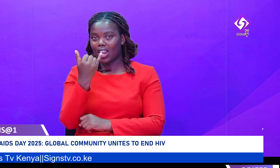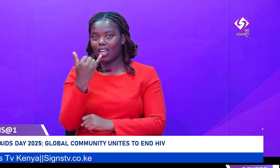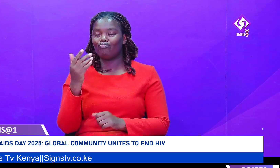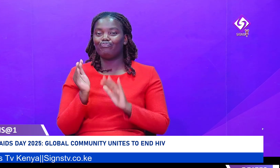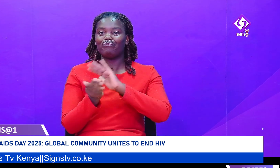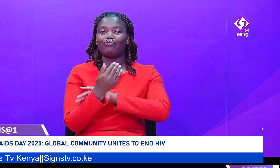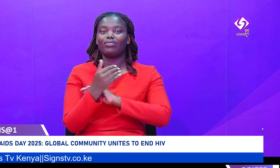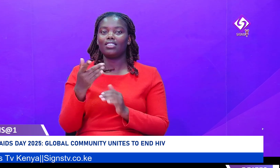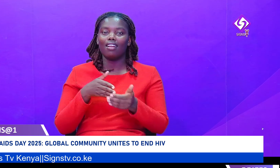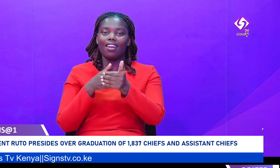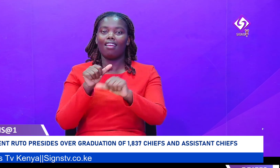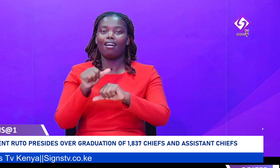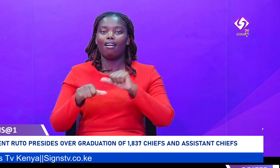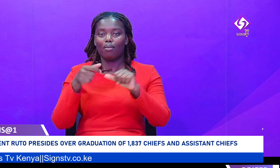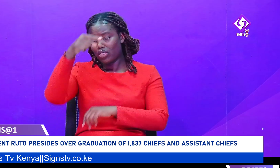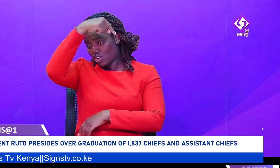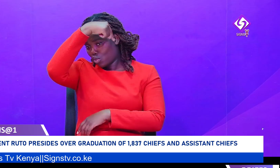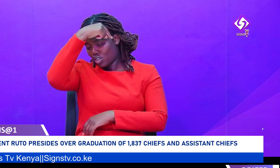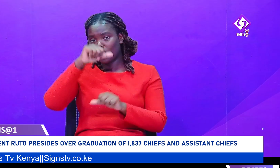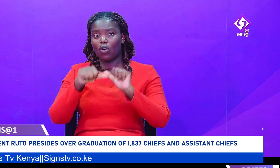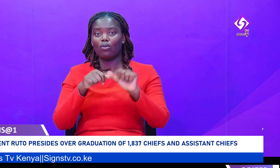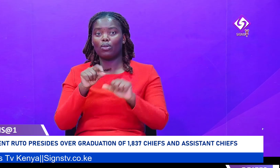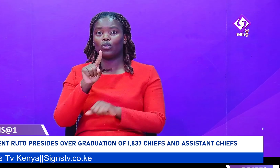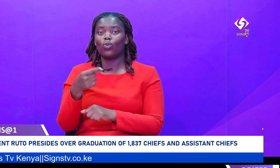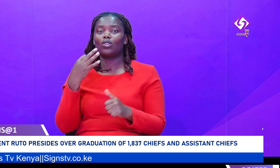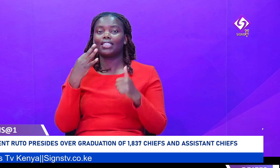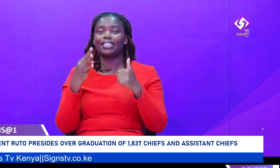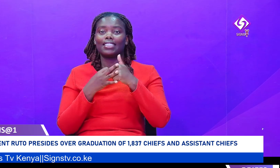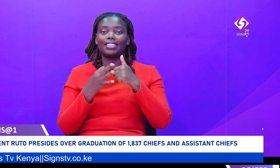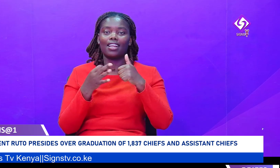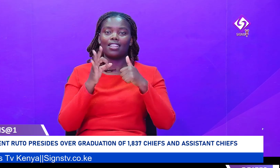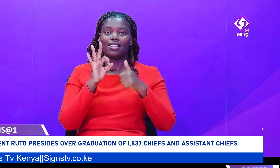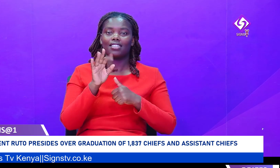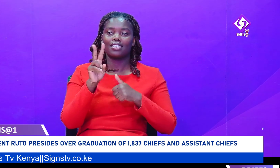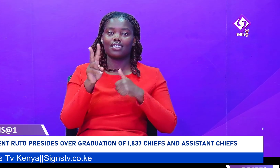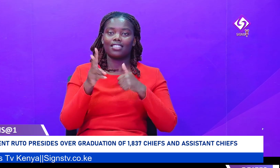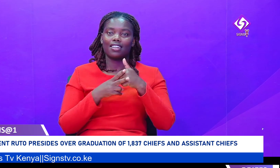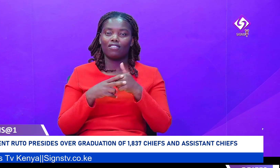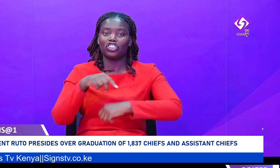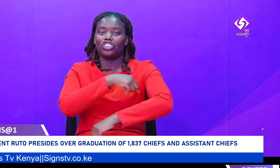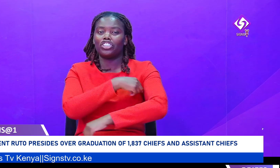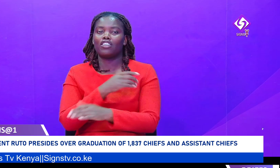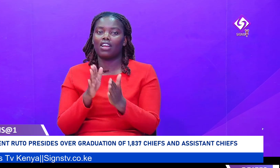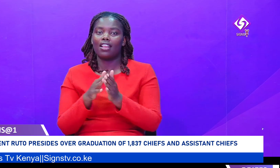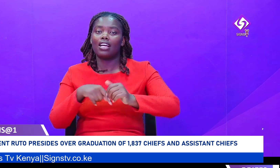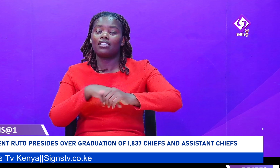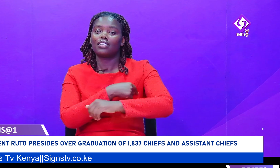President William Ruto this morning presided over the graduation of 1,837